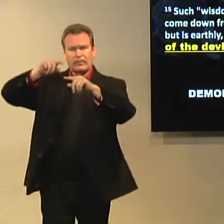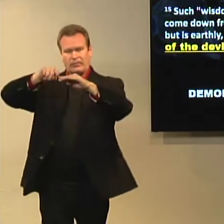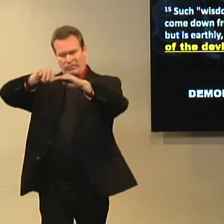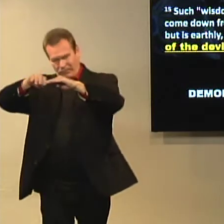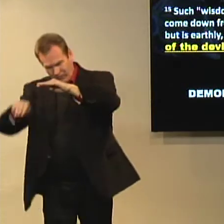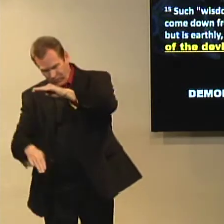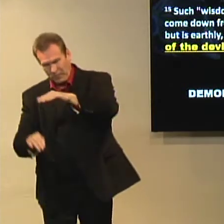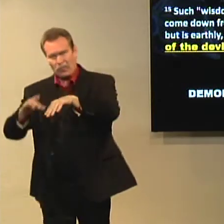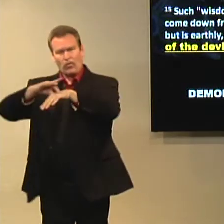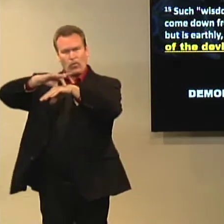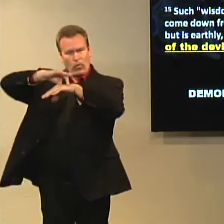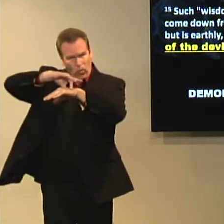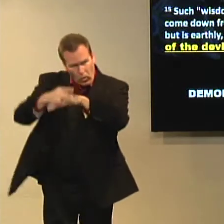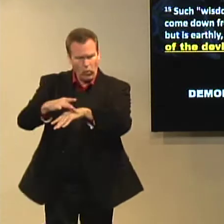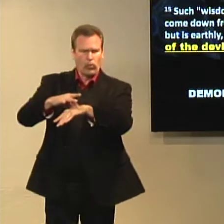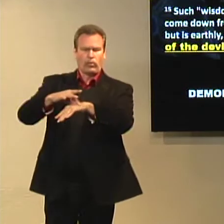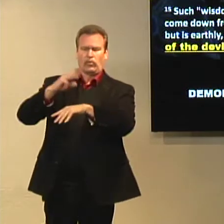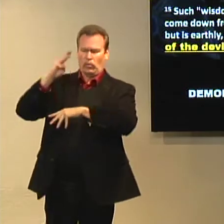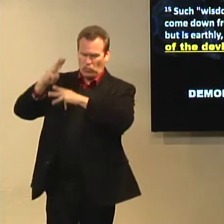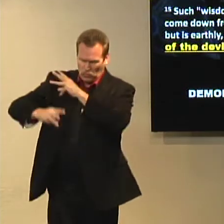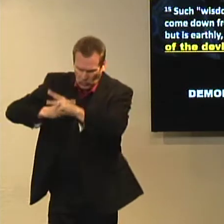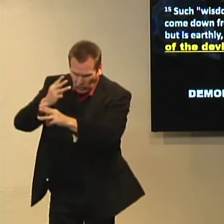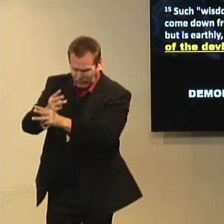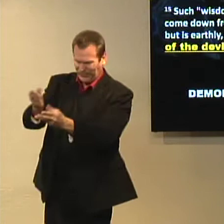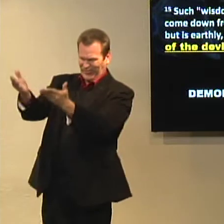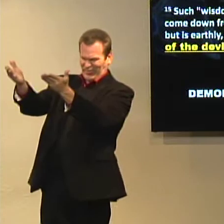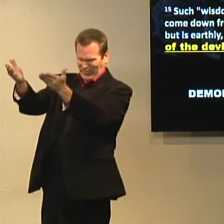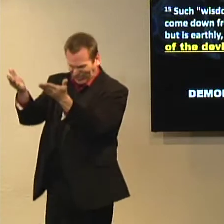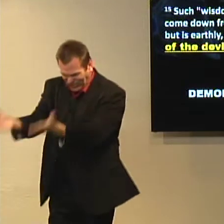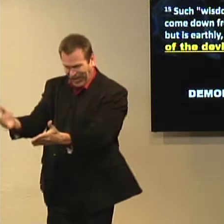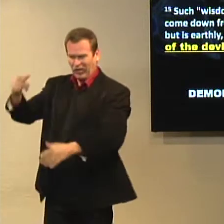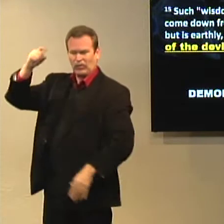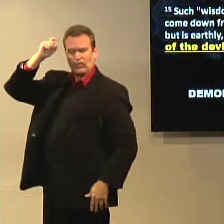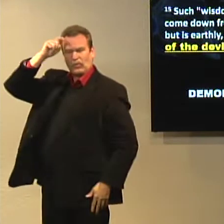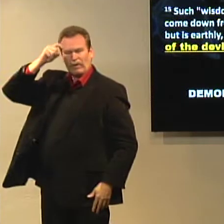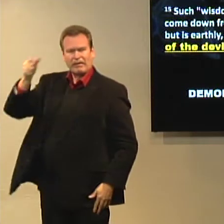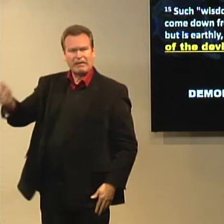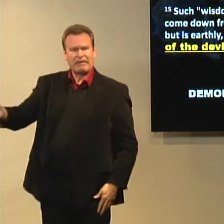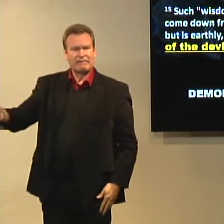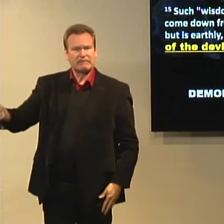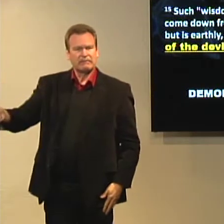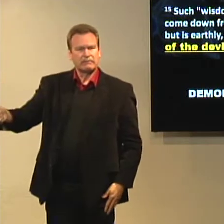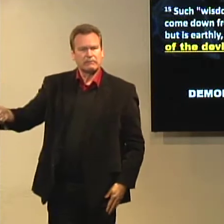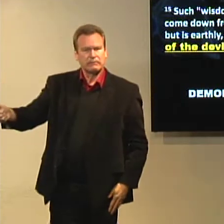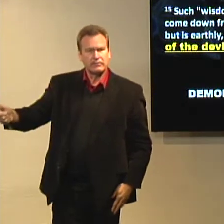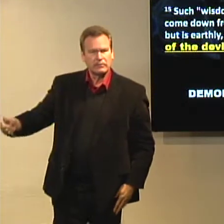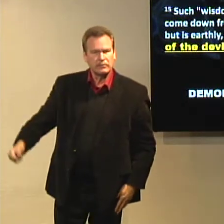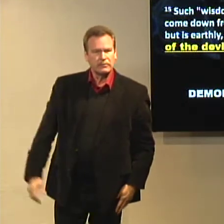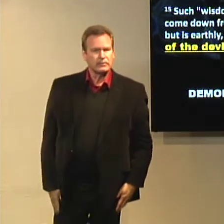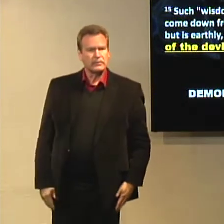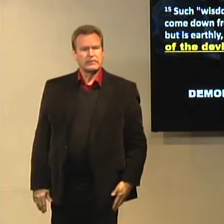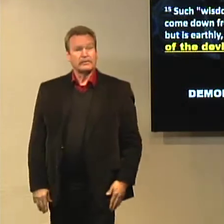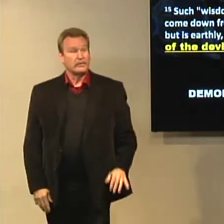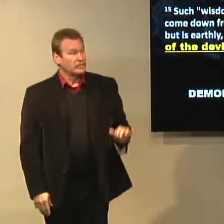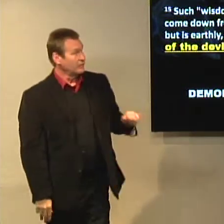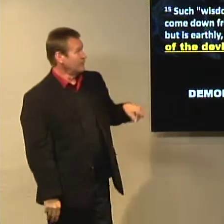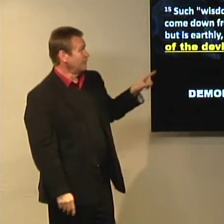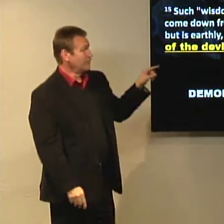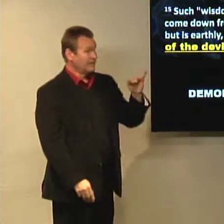devil. These things are demon-like. They are this kind of so-called wisdom.